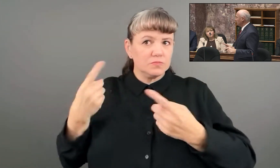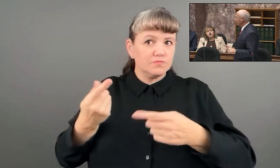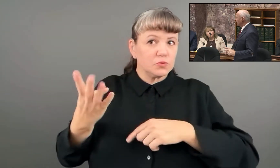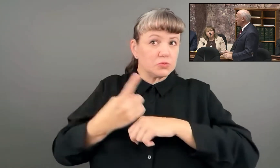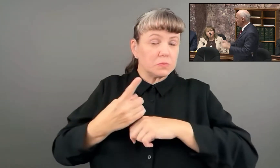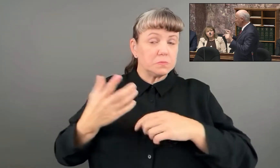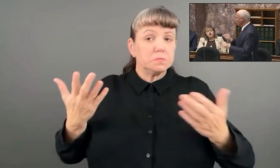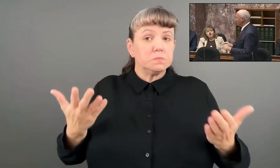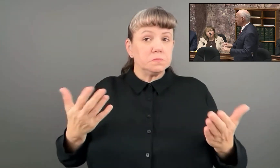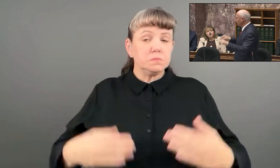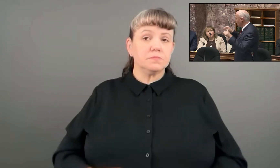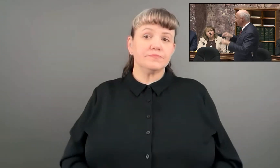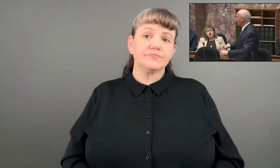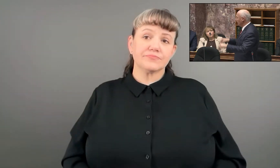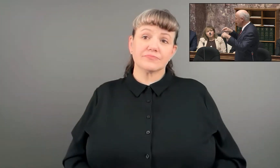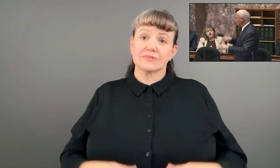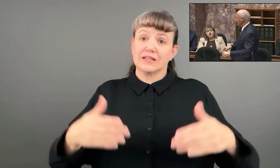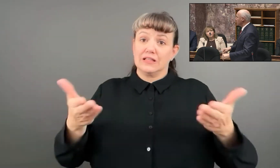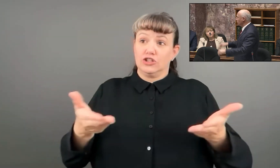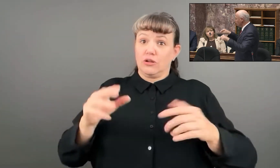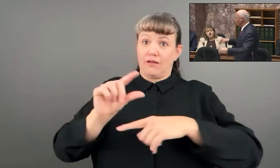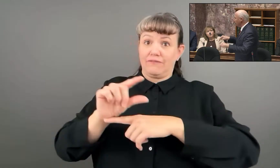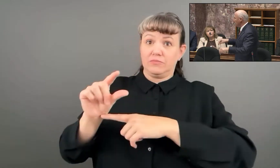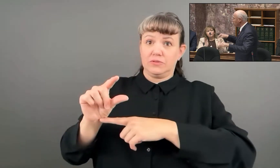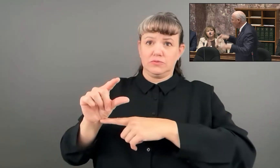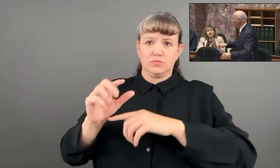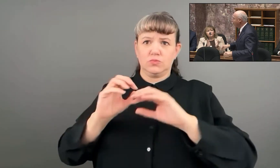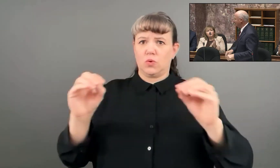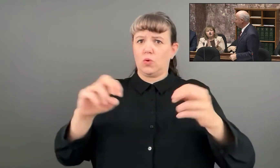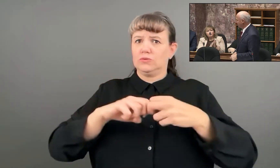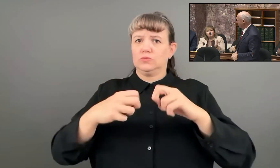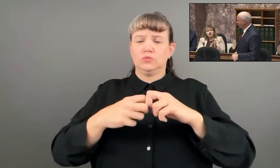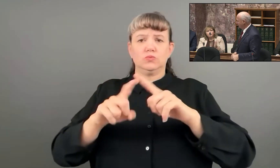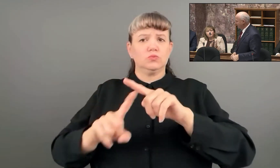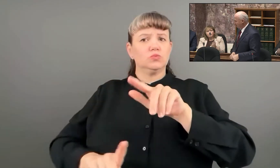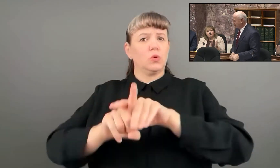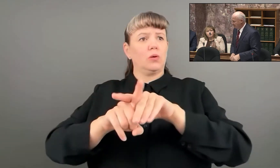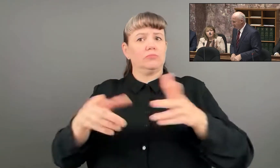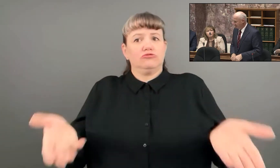our government has had no trouble showing up in this chamber to do their job.